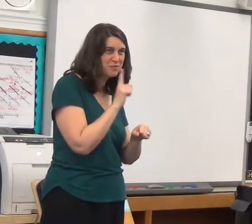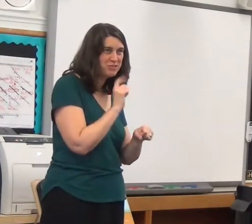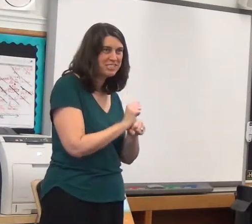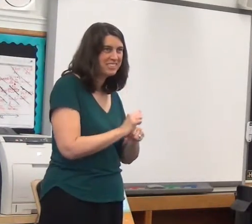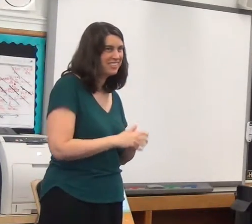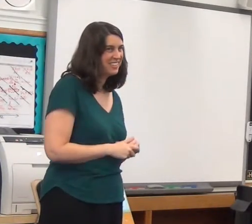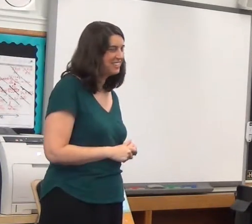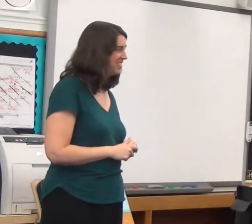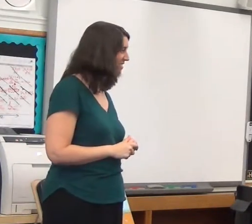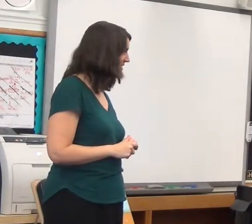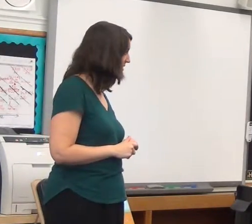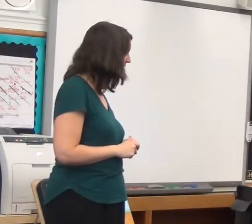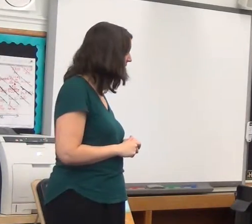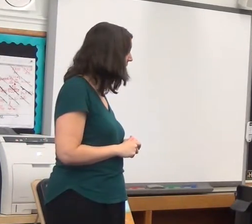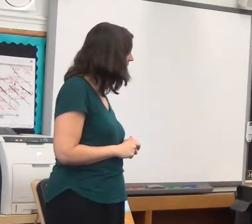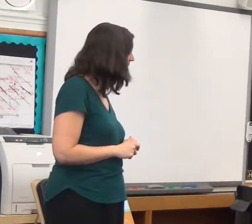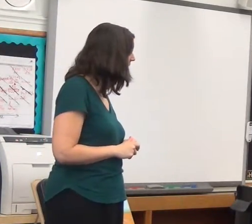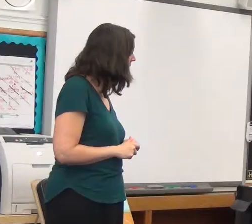So,